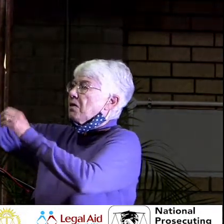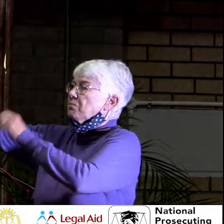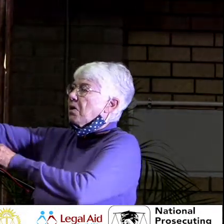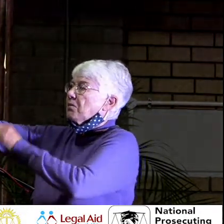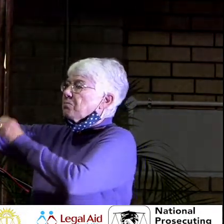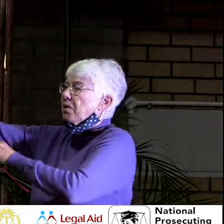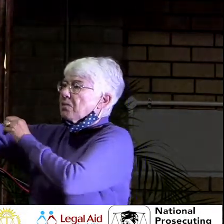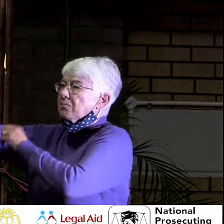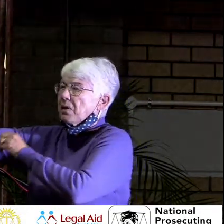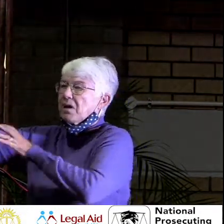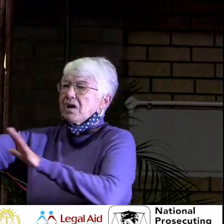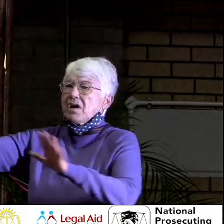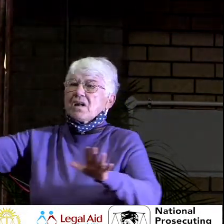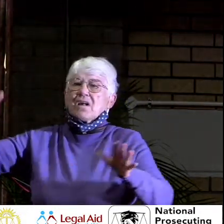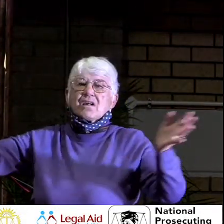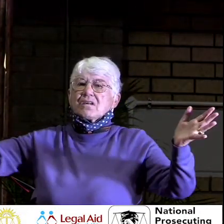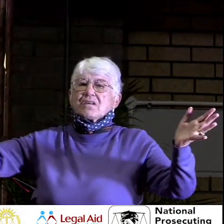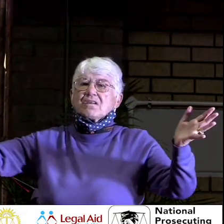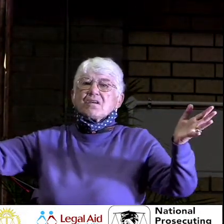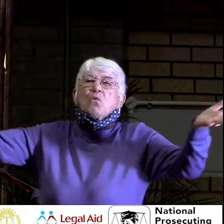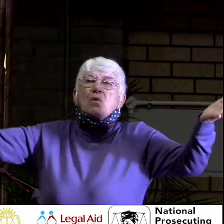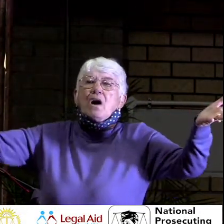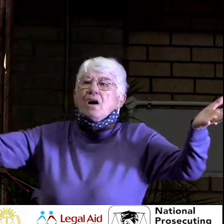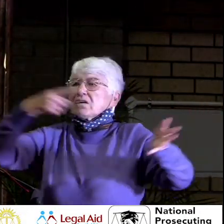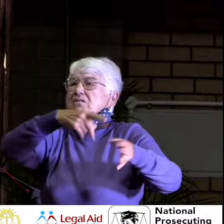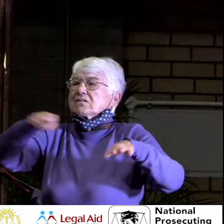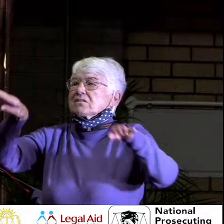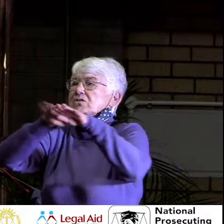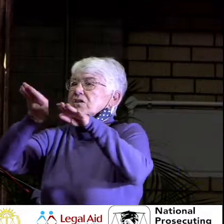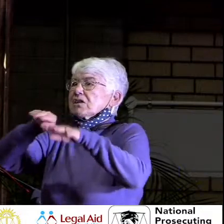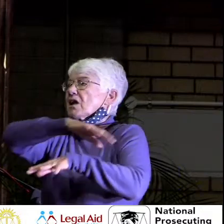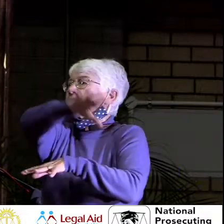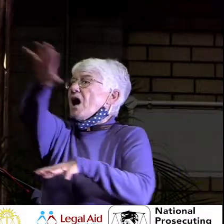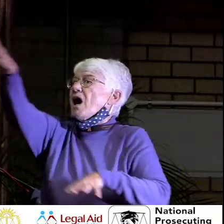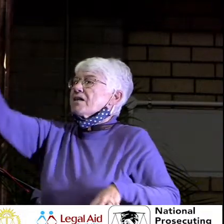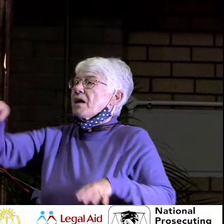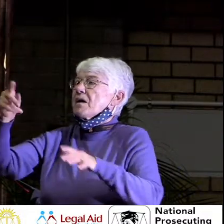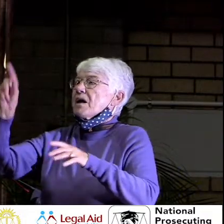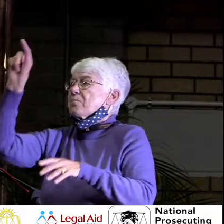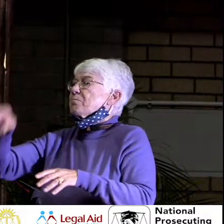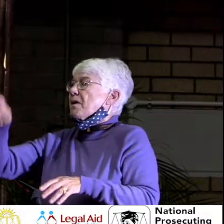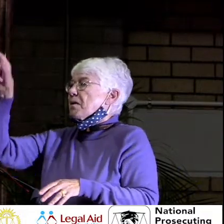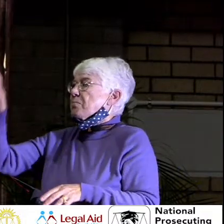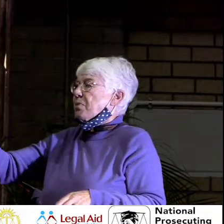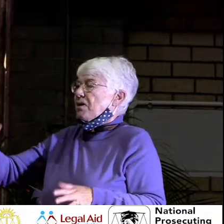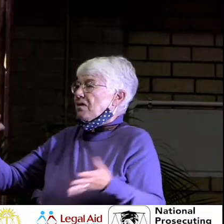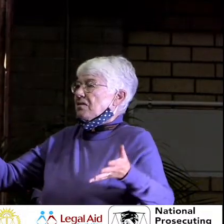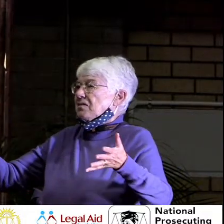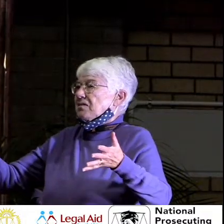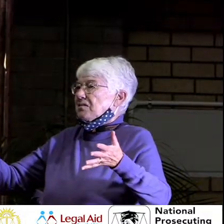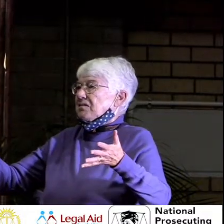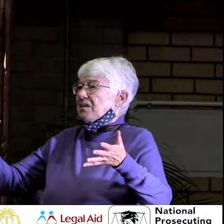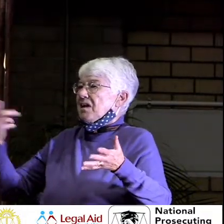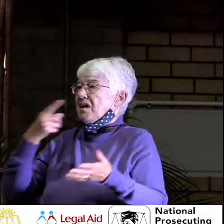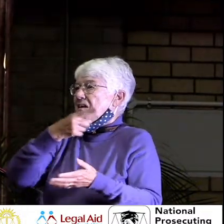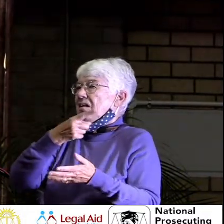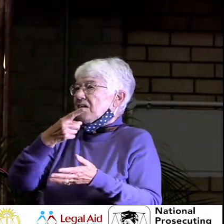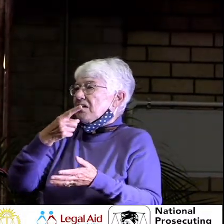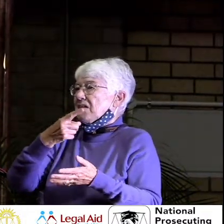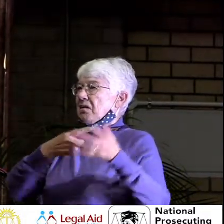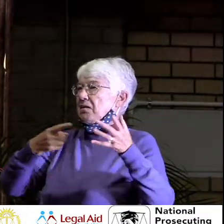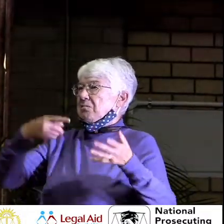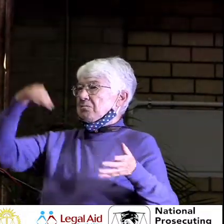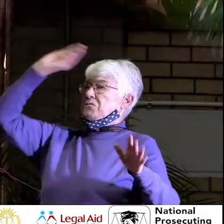be too long. There's number 2, Edu. So those questions mostly for SAPS, please, if SAPS can note them. Number 2,